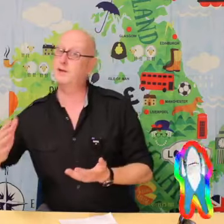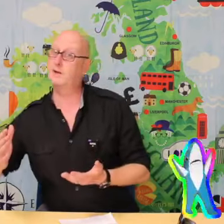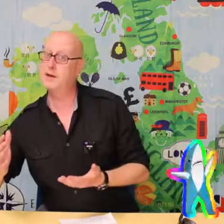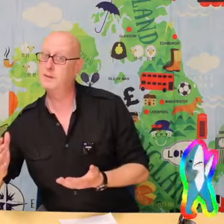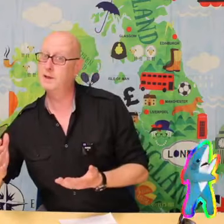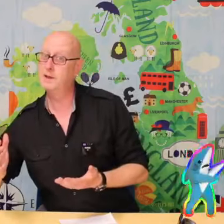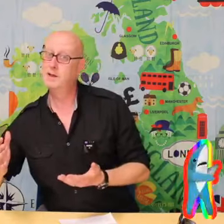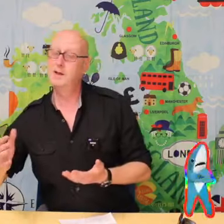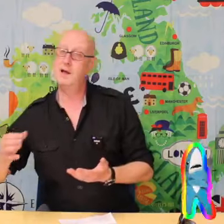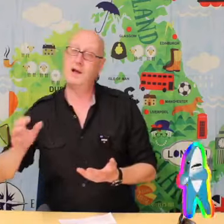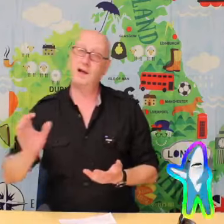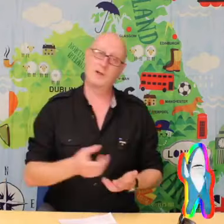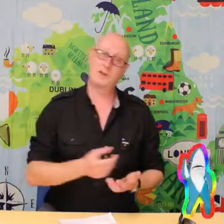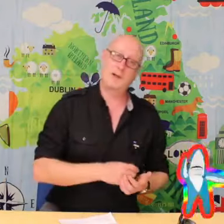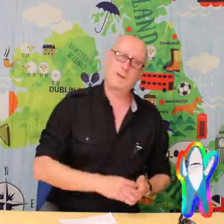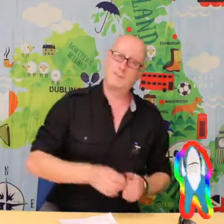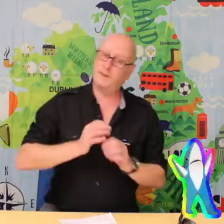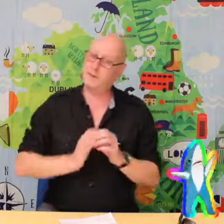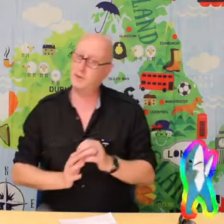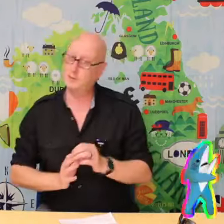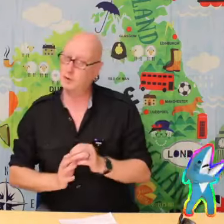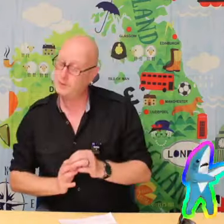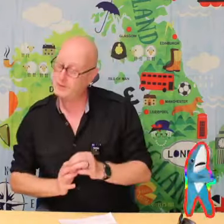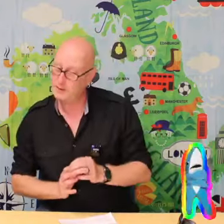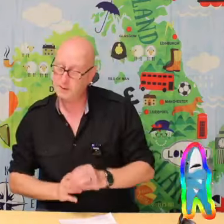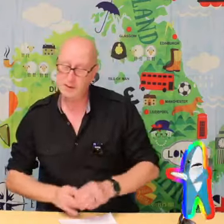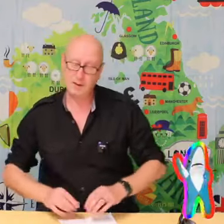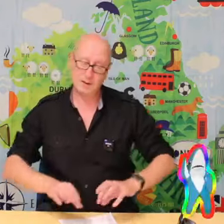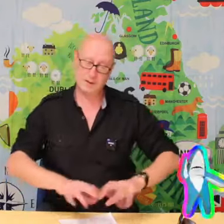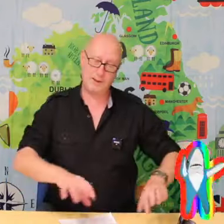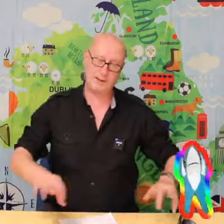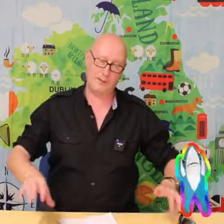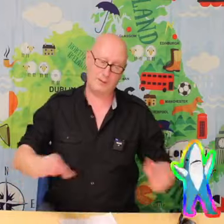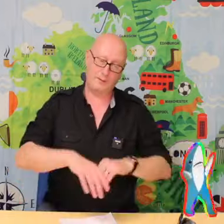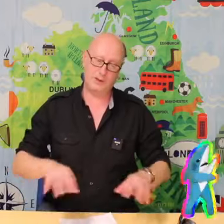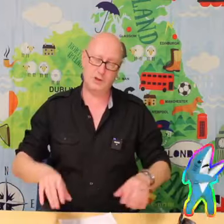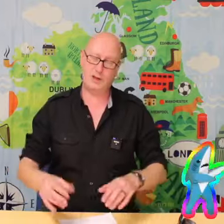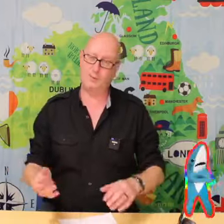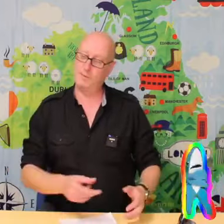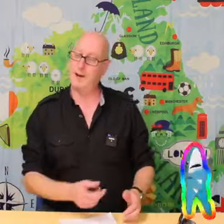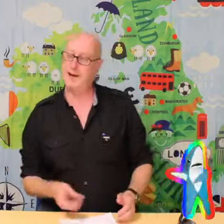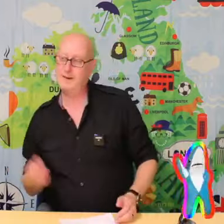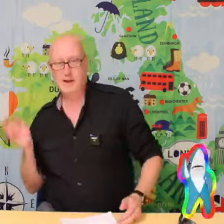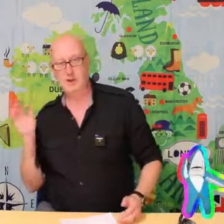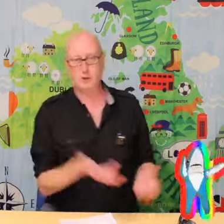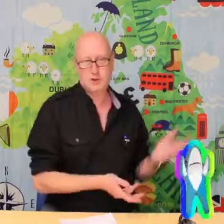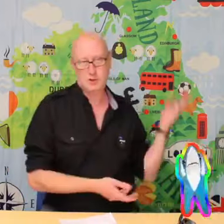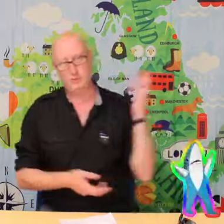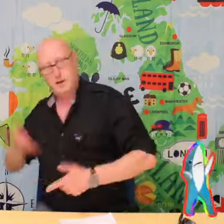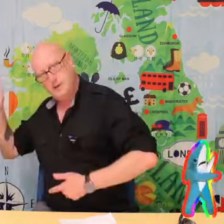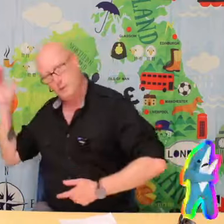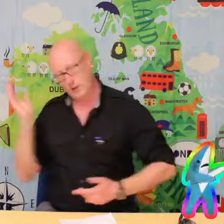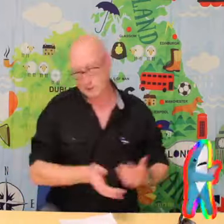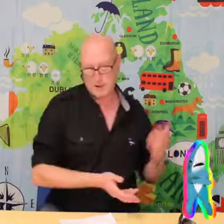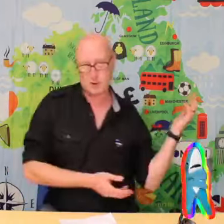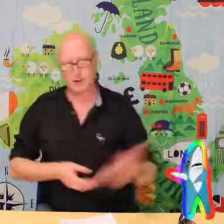cream, lots of black pepper, finely chopped onion. So I made that one for me and Cheryl, but with mine, I chucked some, that's me chucking in